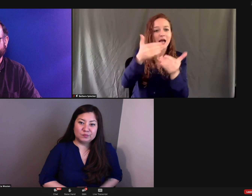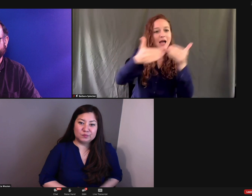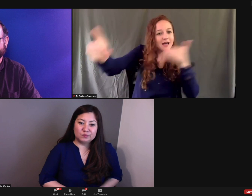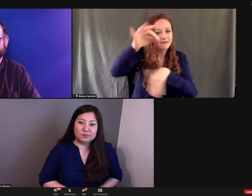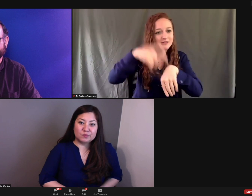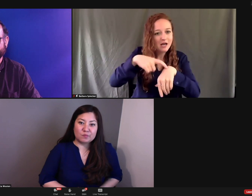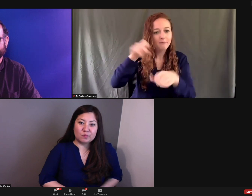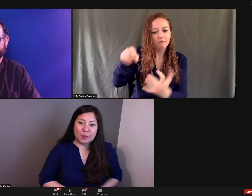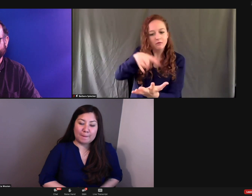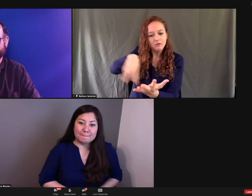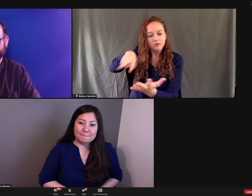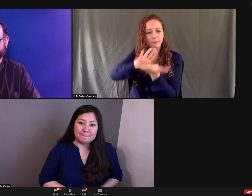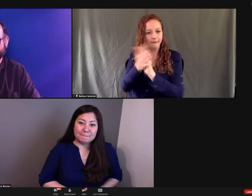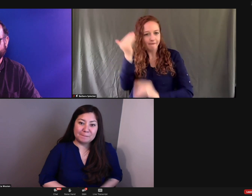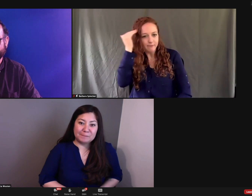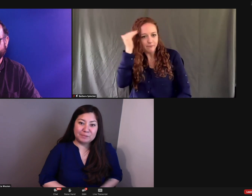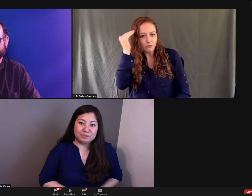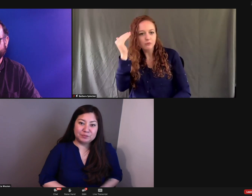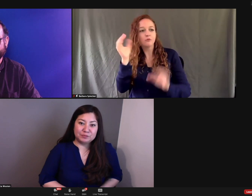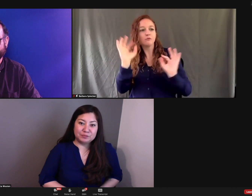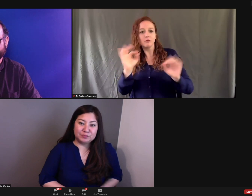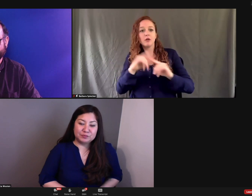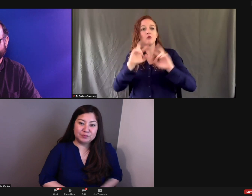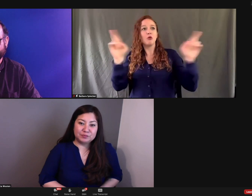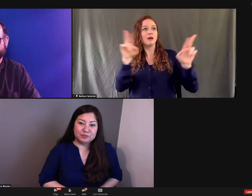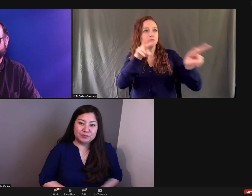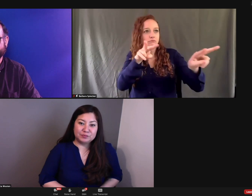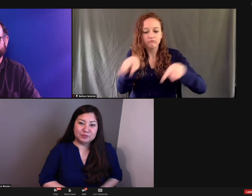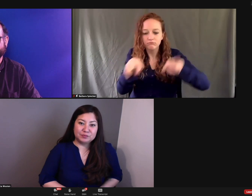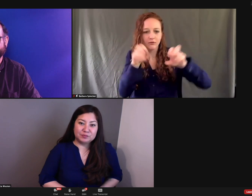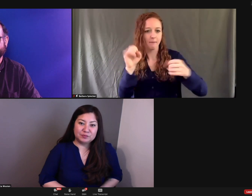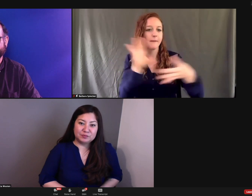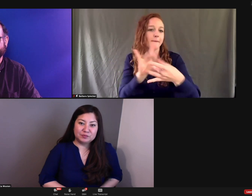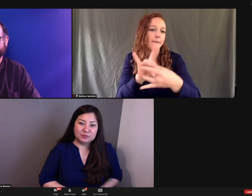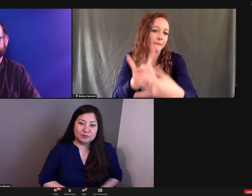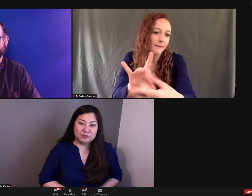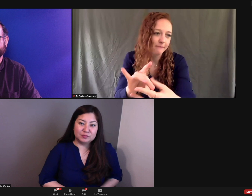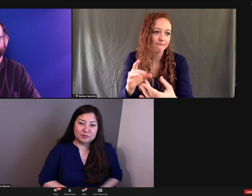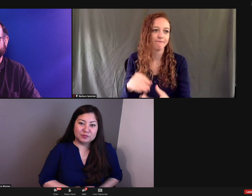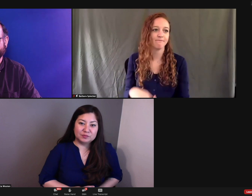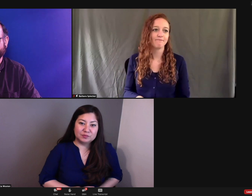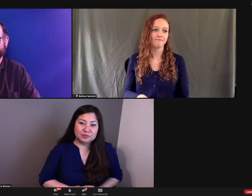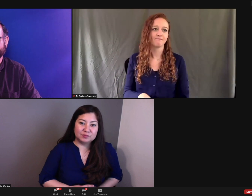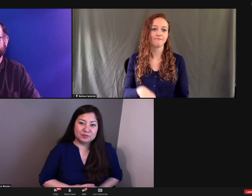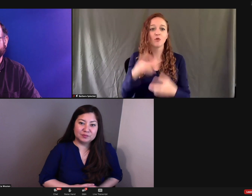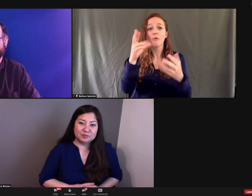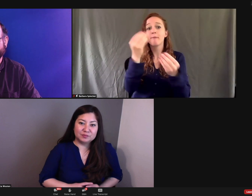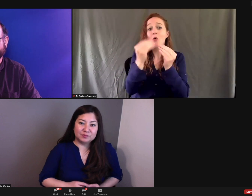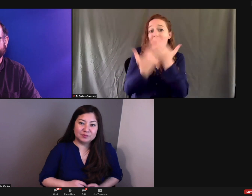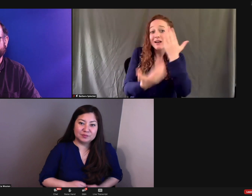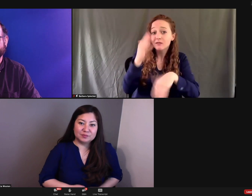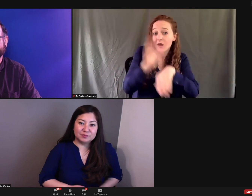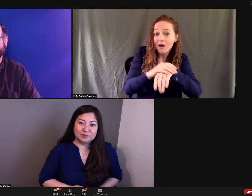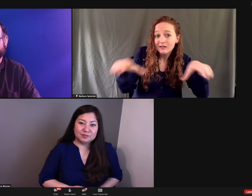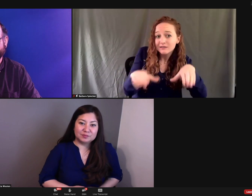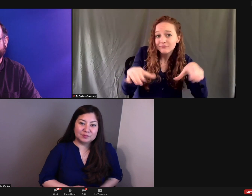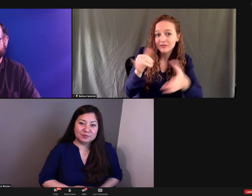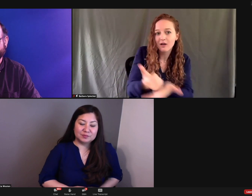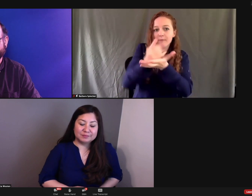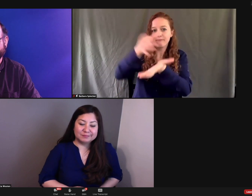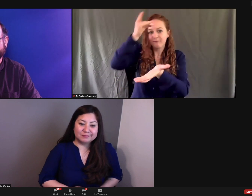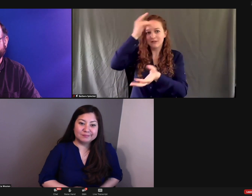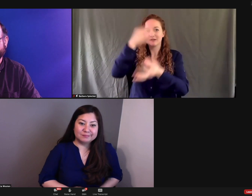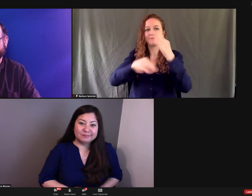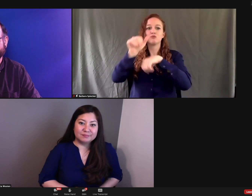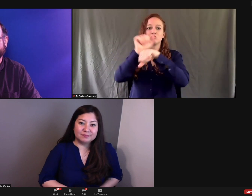I don't really have a direct answer for something like that, but right, while learning through an interpreter and then looking at the teacher and still trying to learn